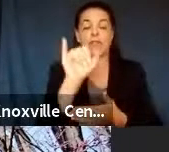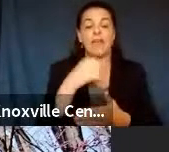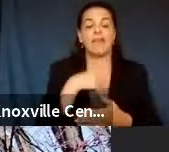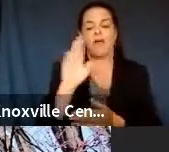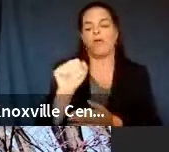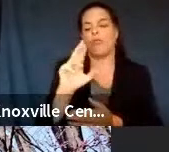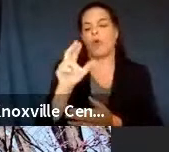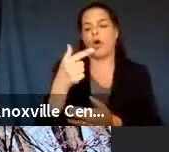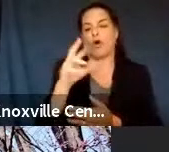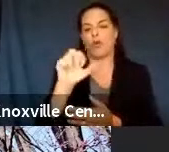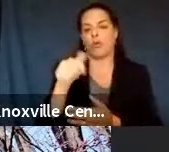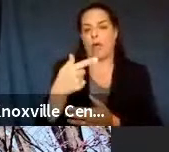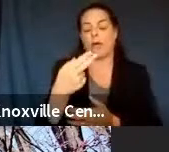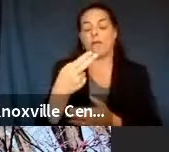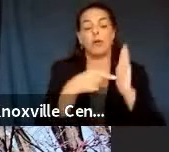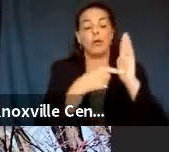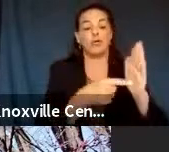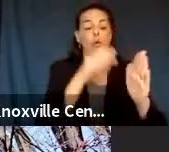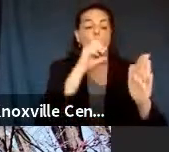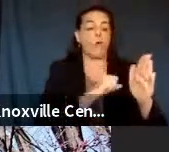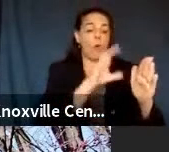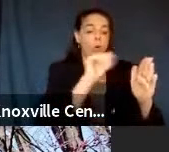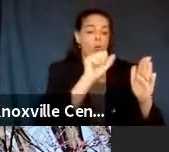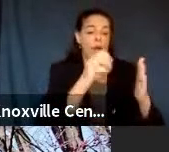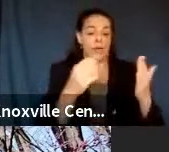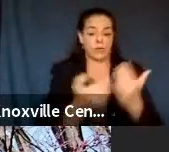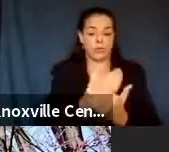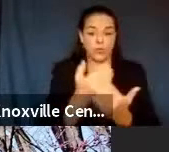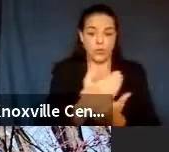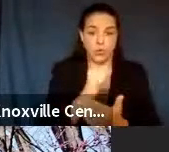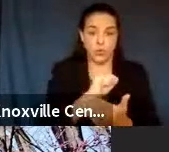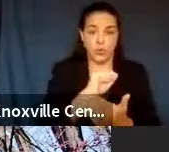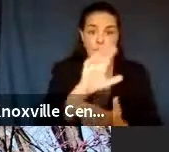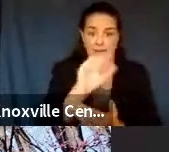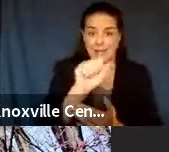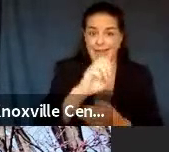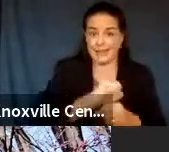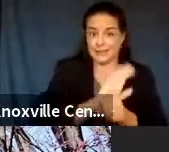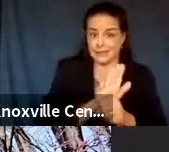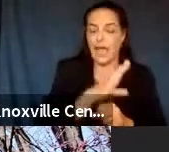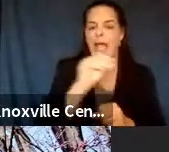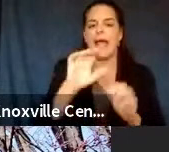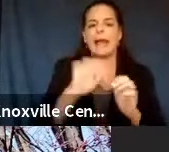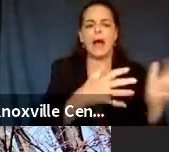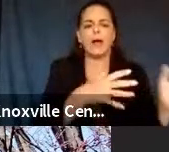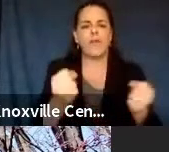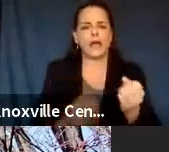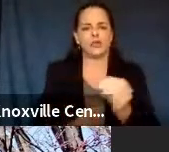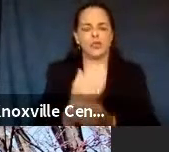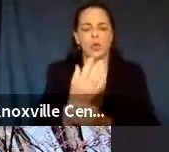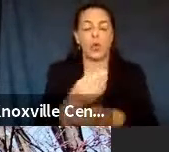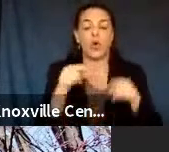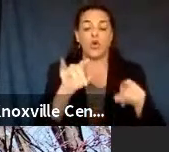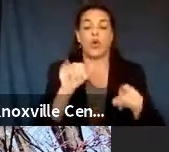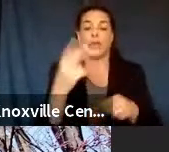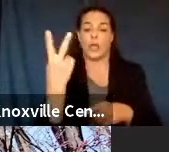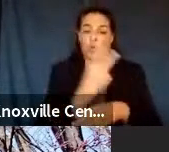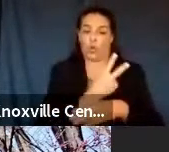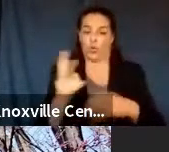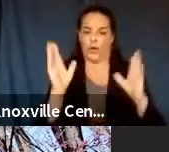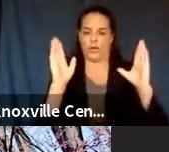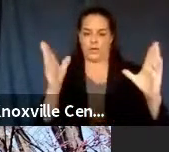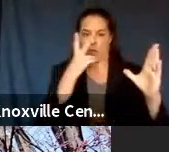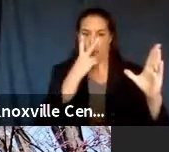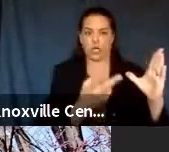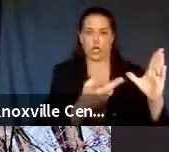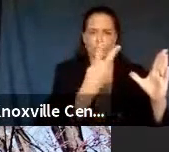that shows previous cases, new cases, and growth rate over time. During this time period, we saw 2 red flags, but